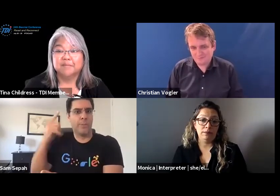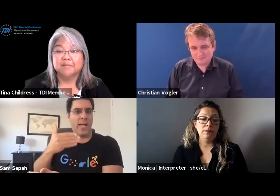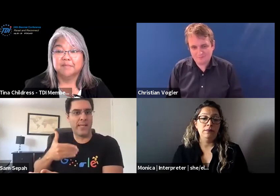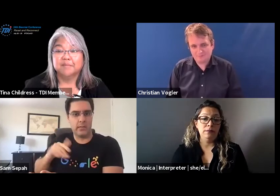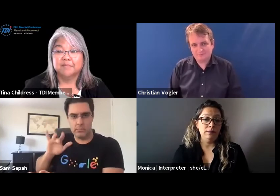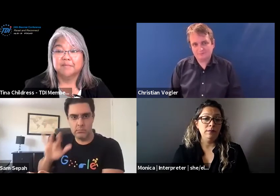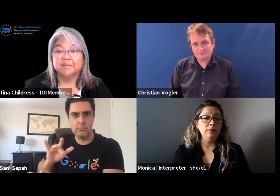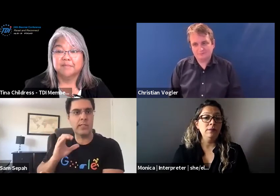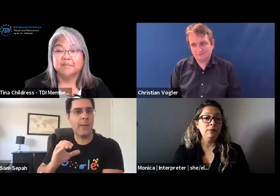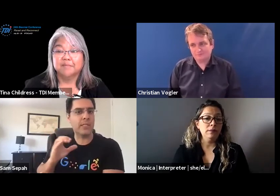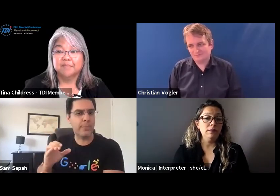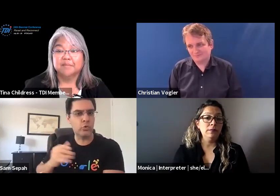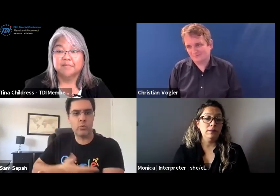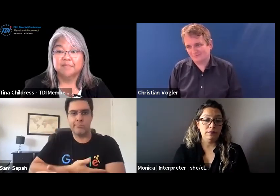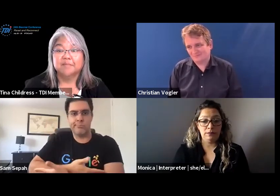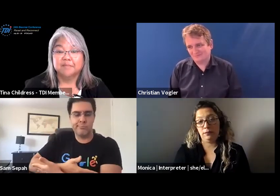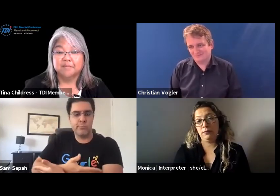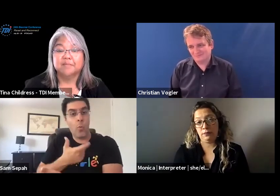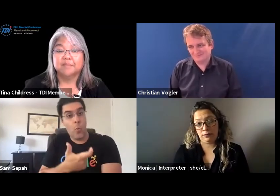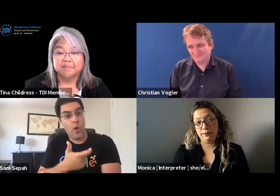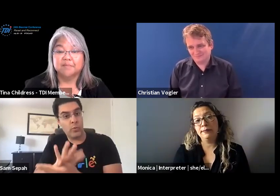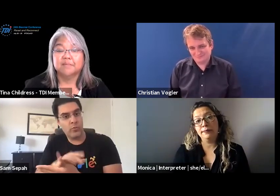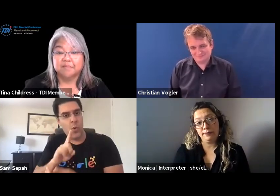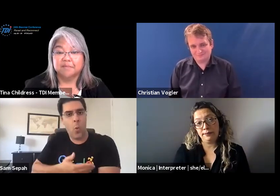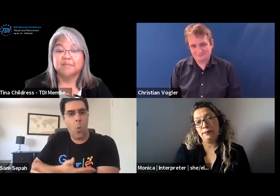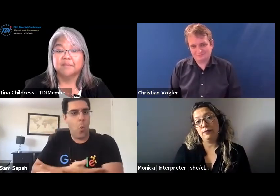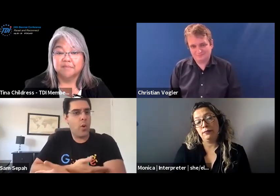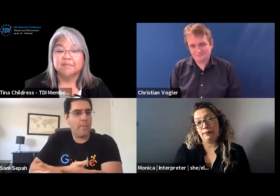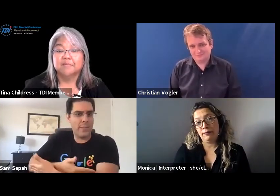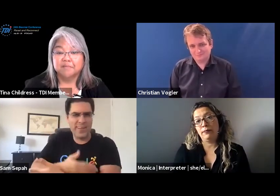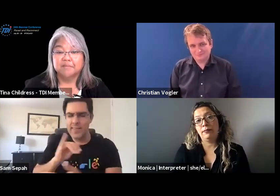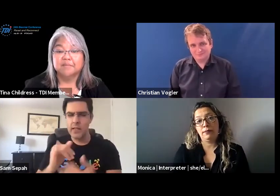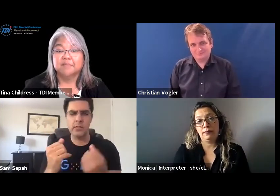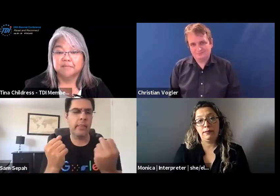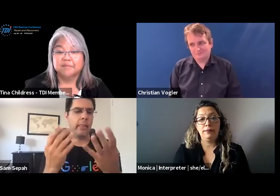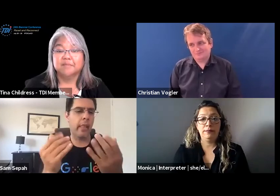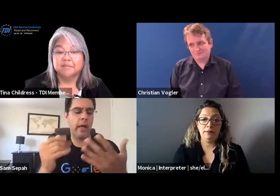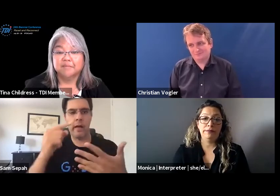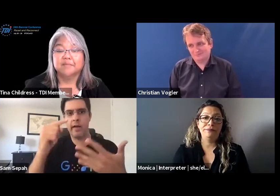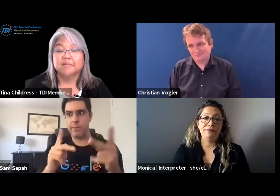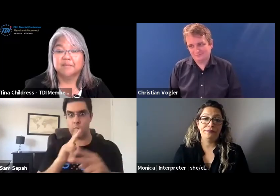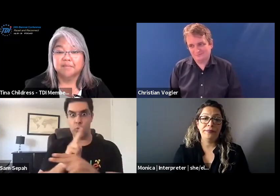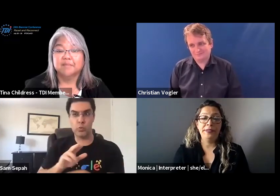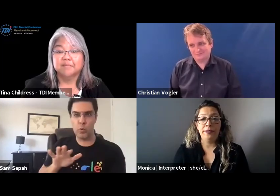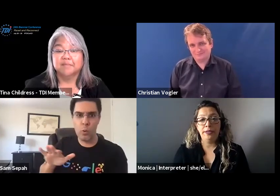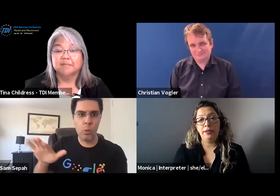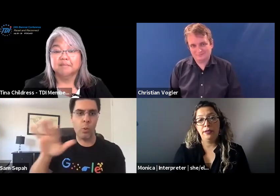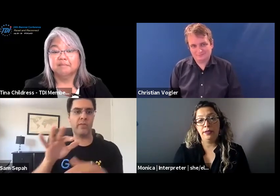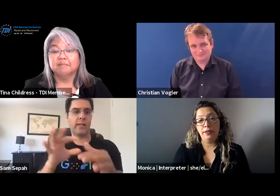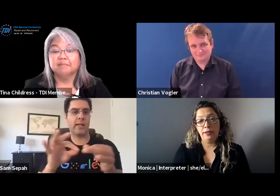baby, are trying to watch a video and the baby's crying and it's too loud. So she'll be watching the video with closed captioning. So there's a lot of